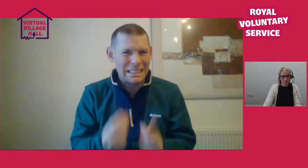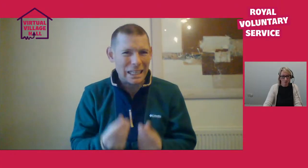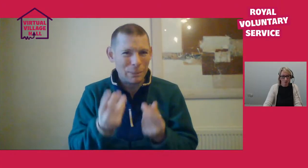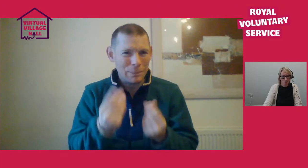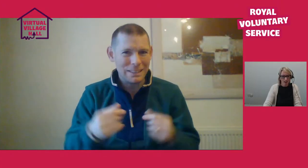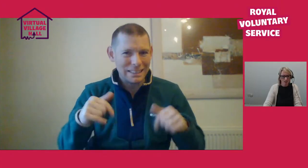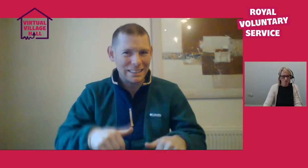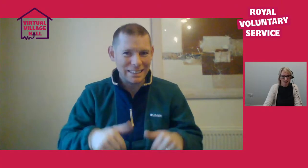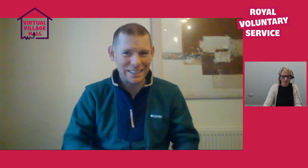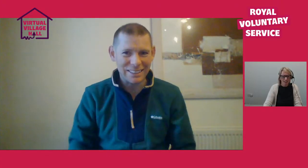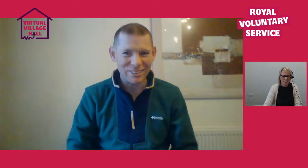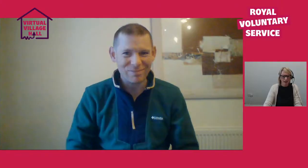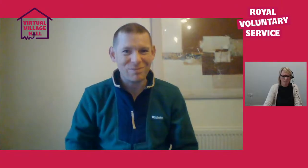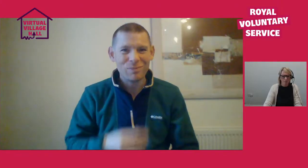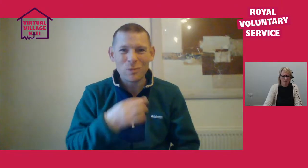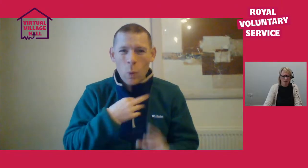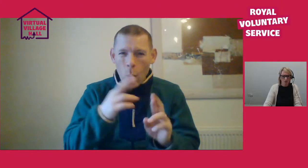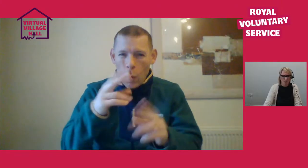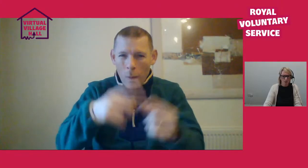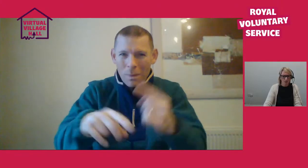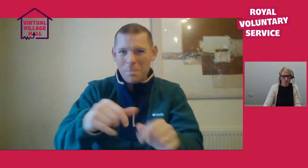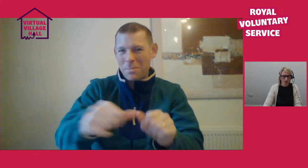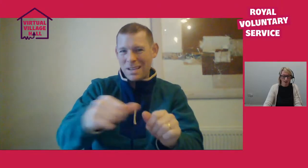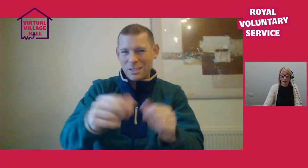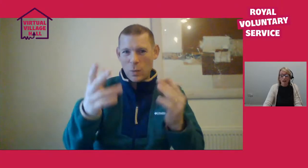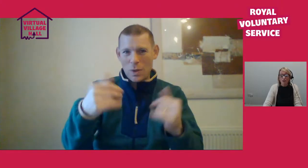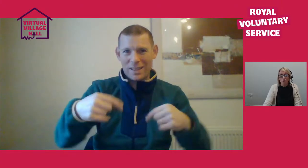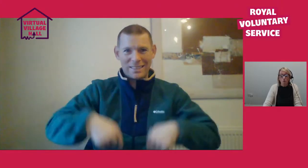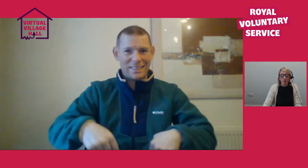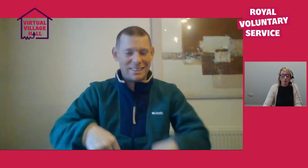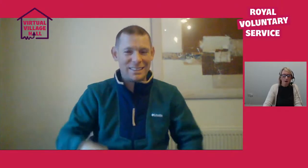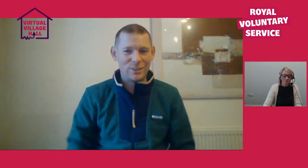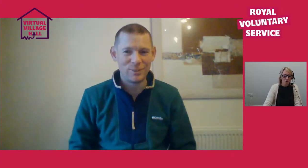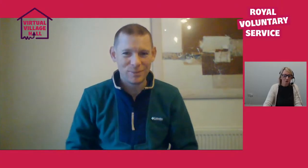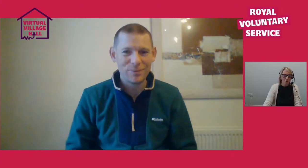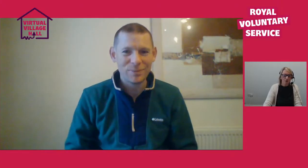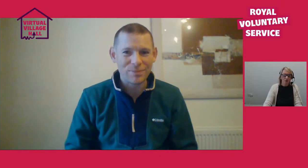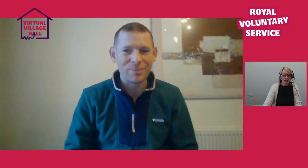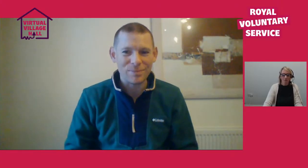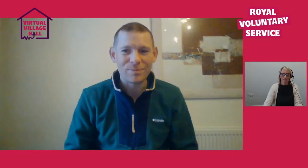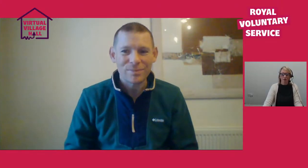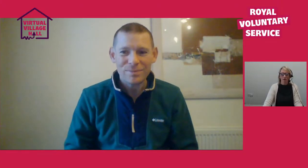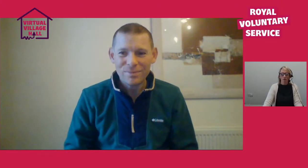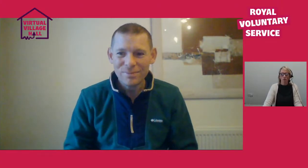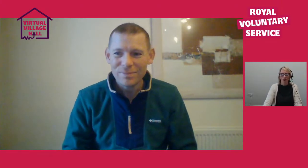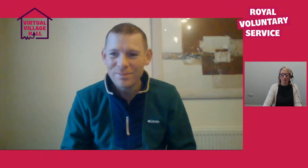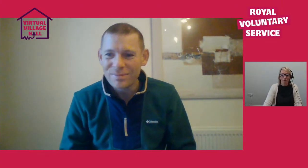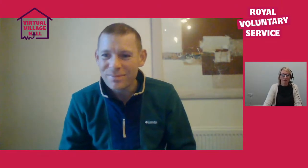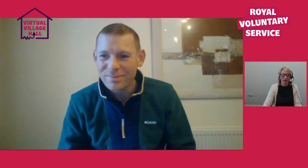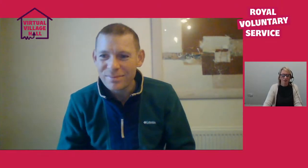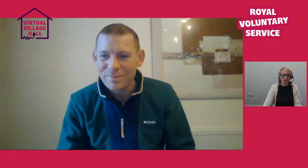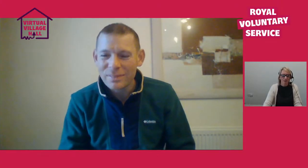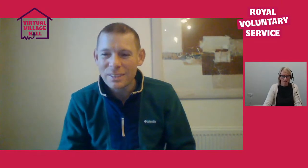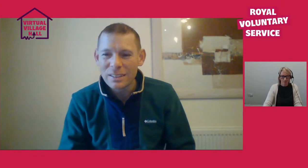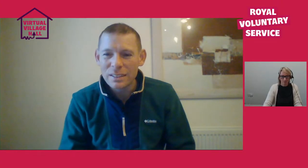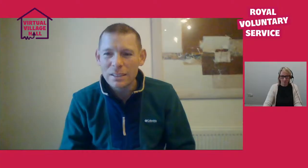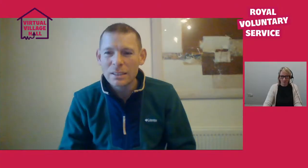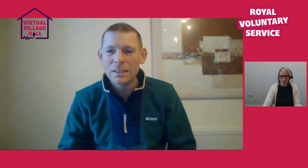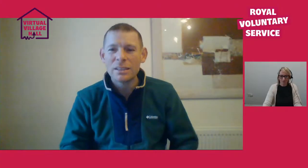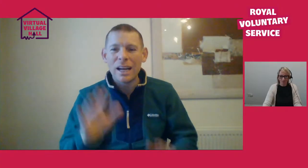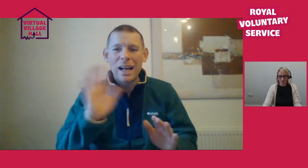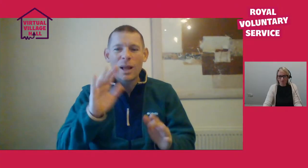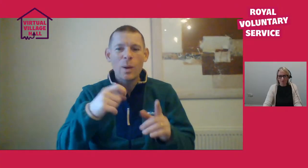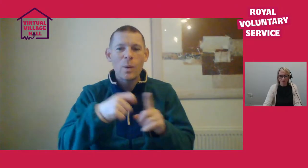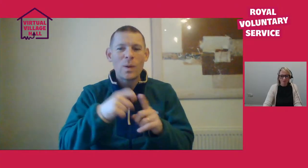horrendous downpour. Really damp and miserable this morning. So hopefully wherever you are, you're having better weather than us.